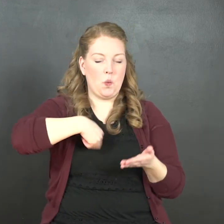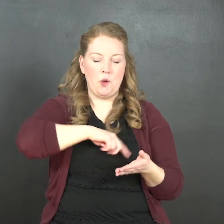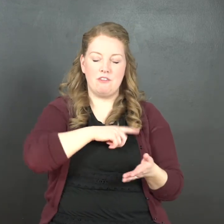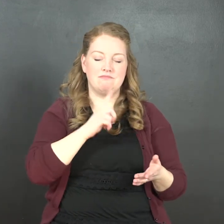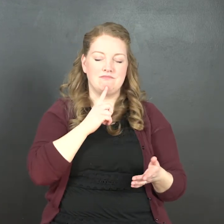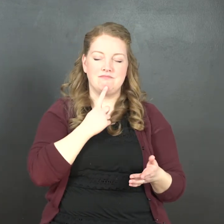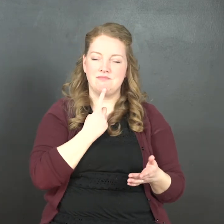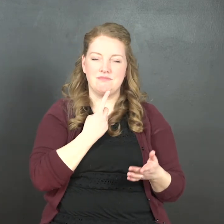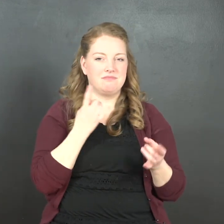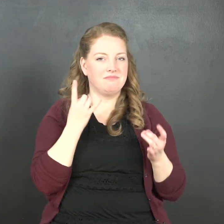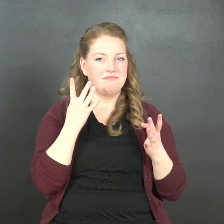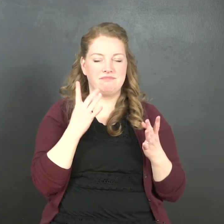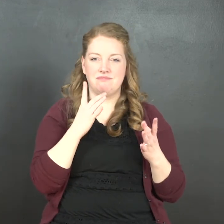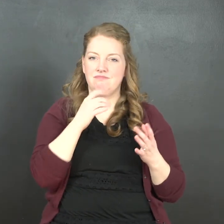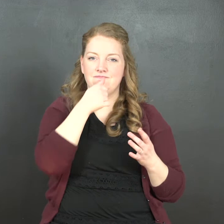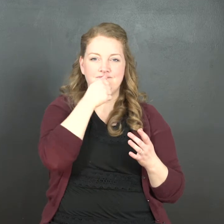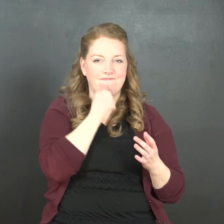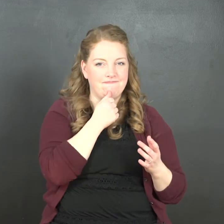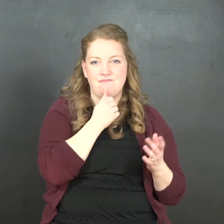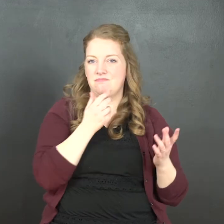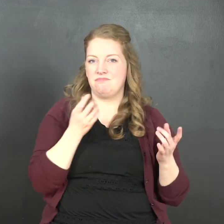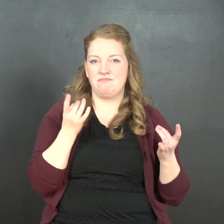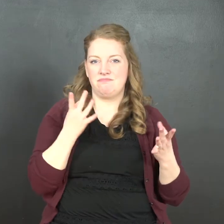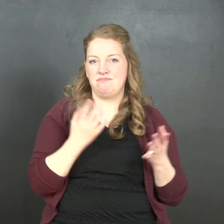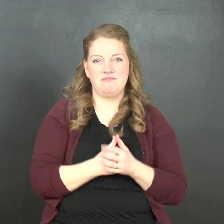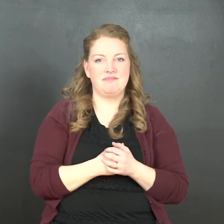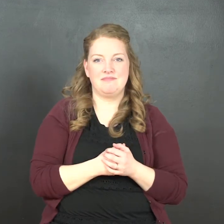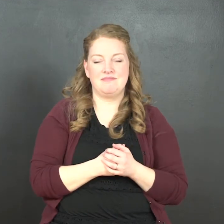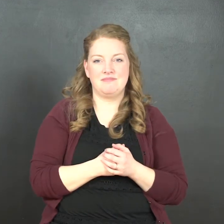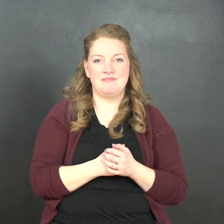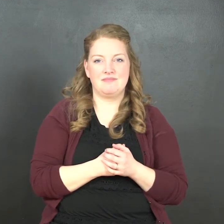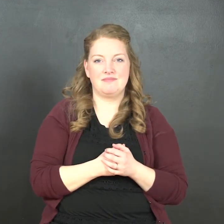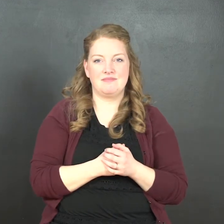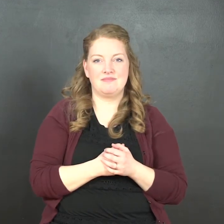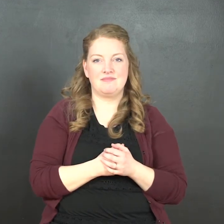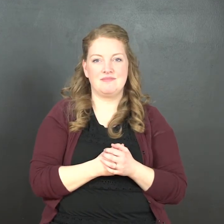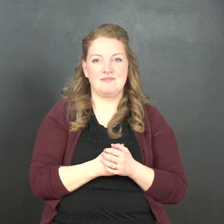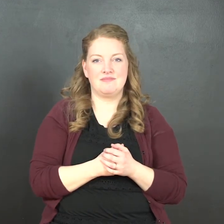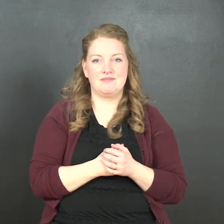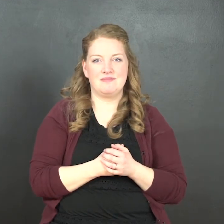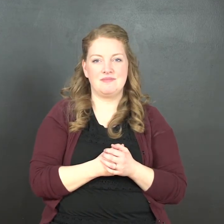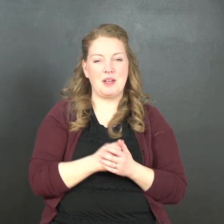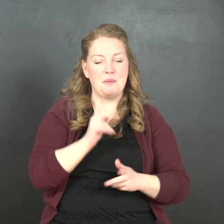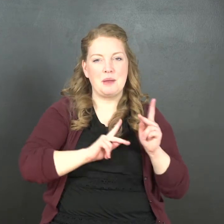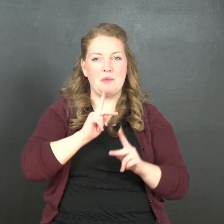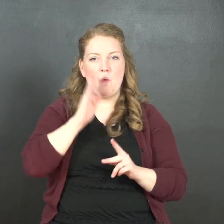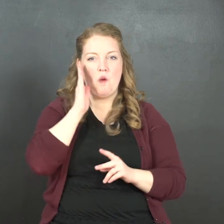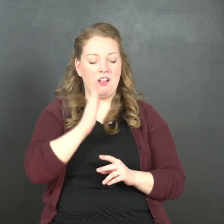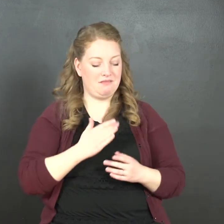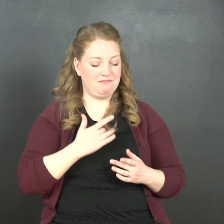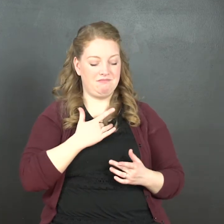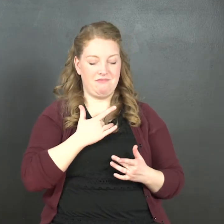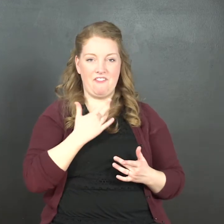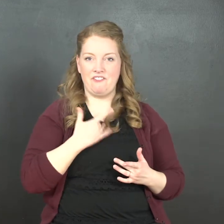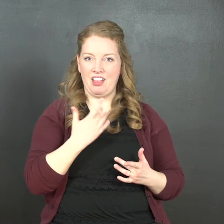as miserable. Deserving of pity in a miserable condition. How sad it would be if that were the